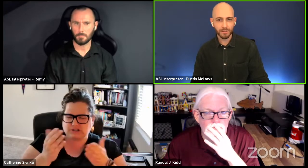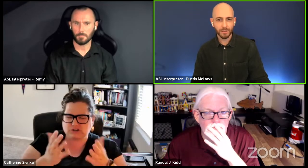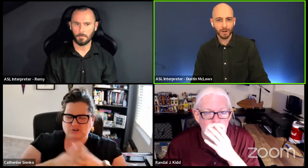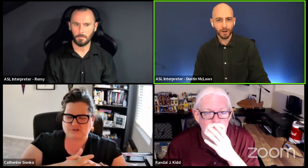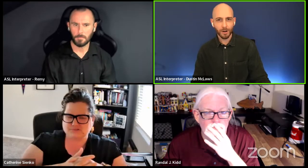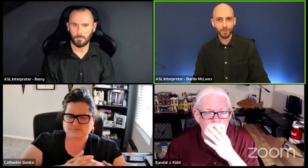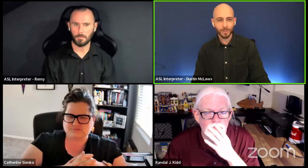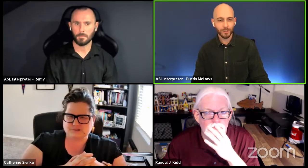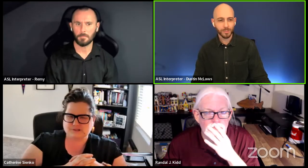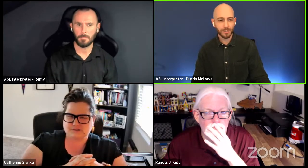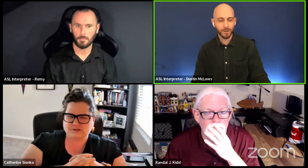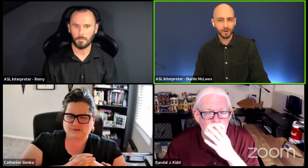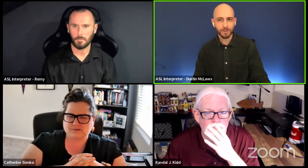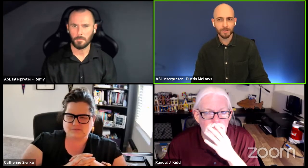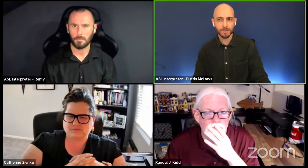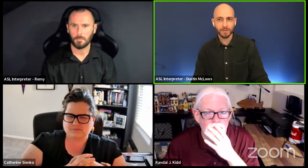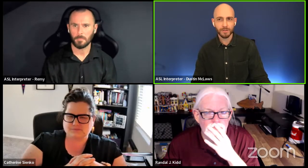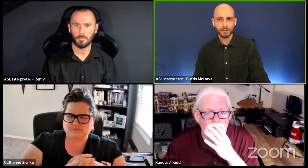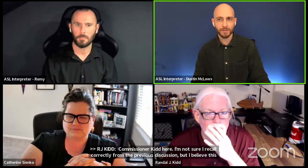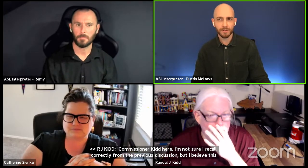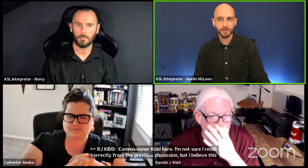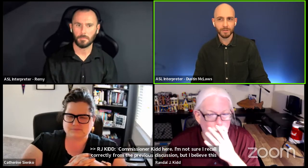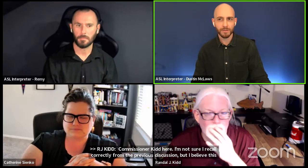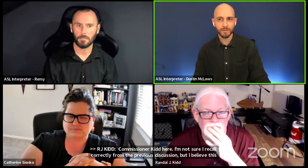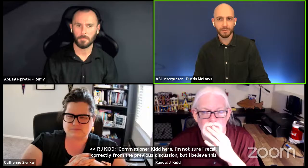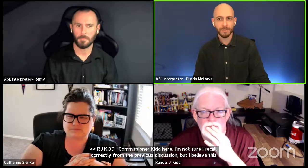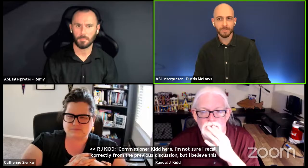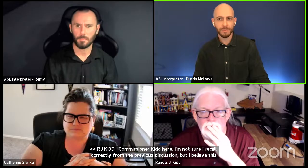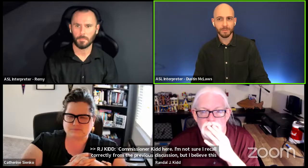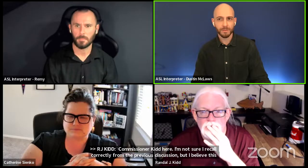Kyla, are you able to help us out here?